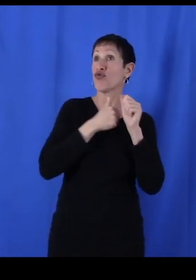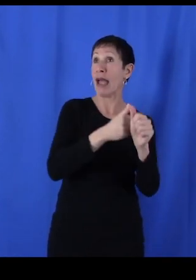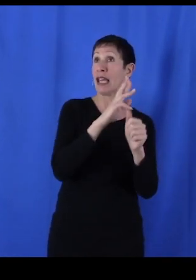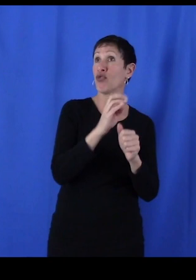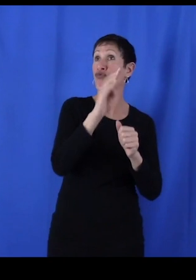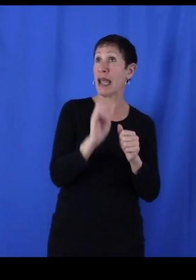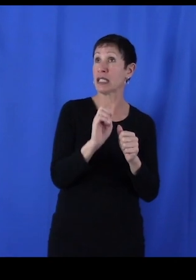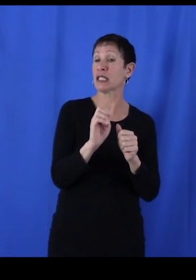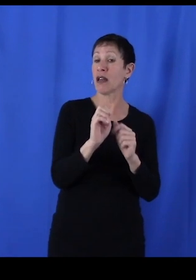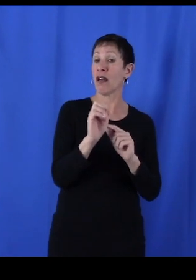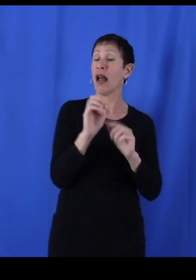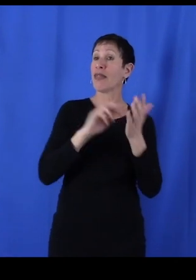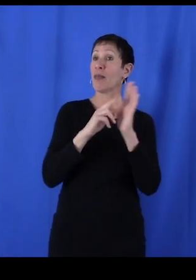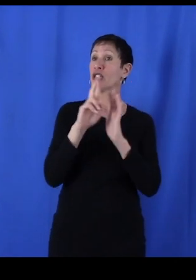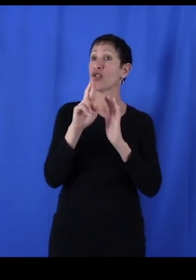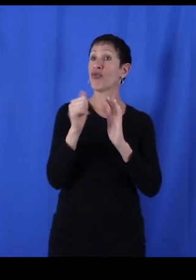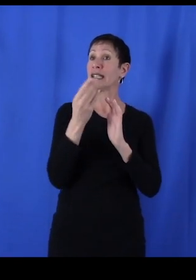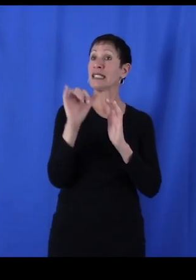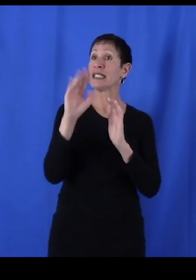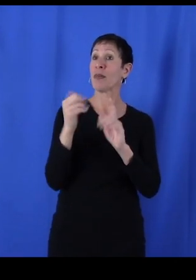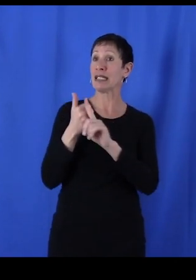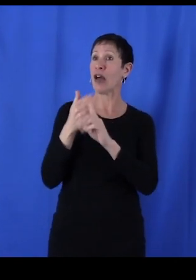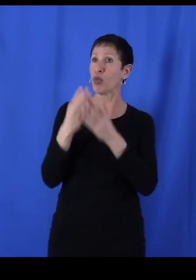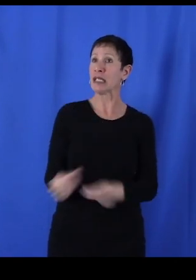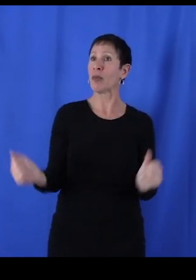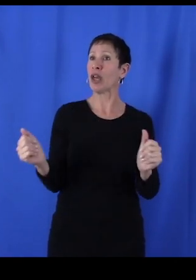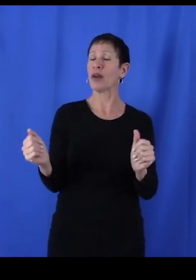race, then racism would disappear.